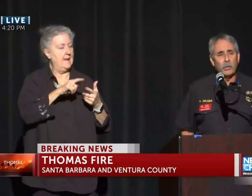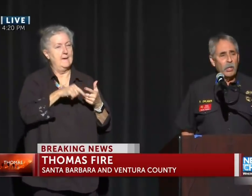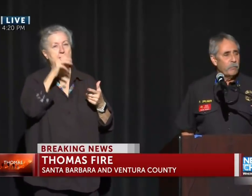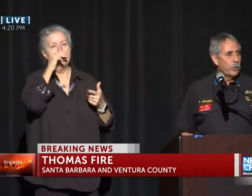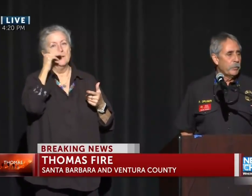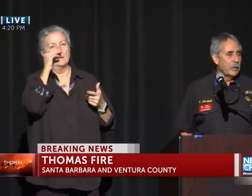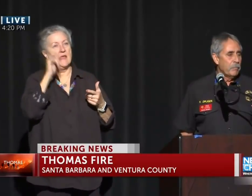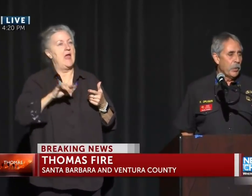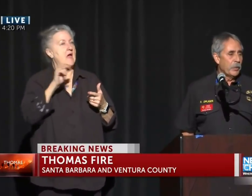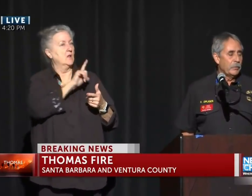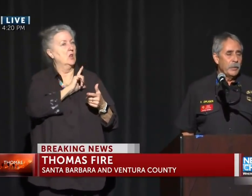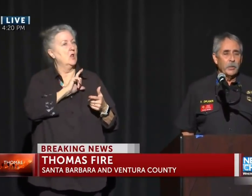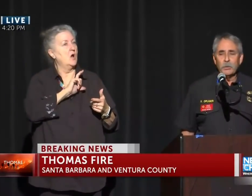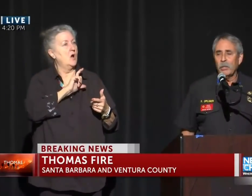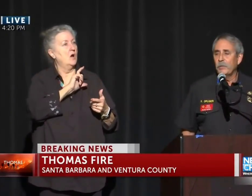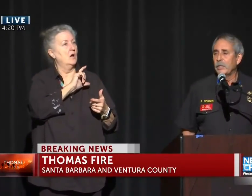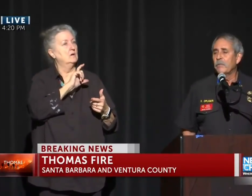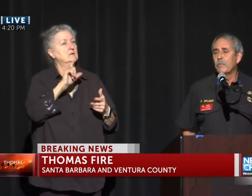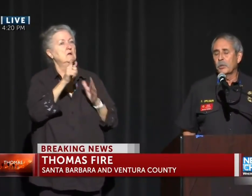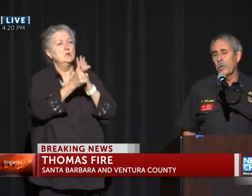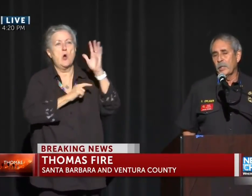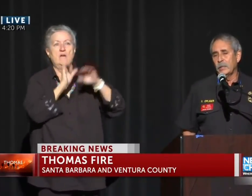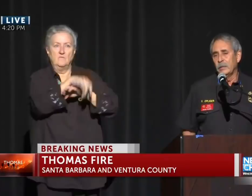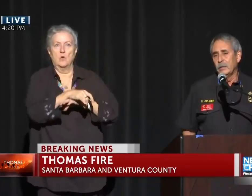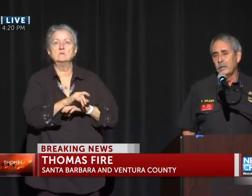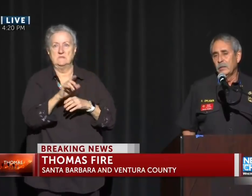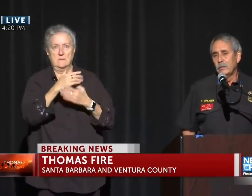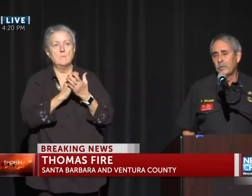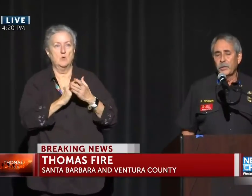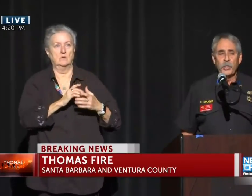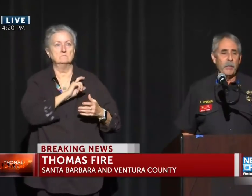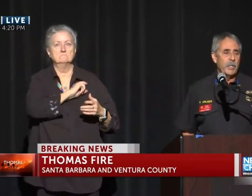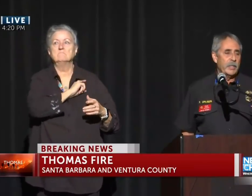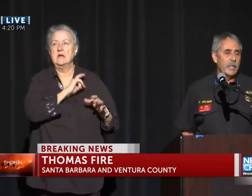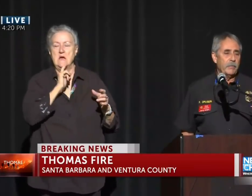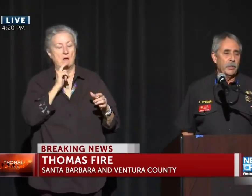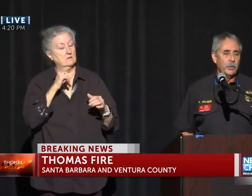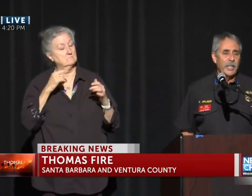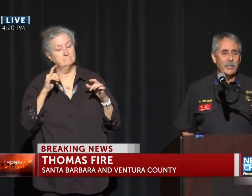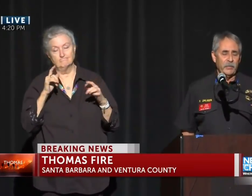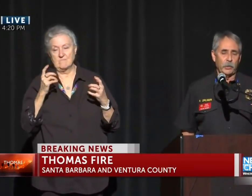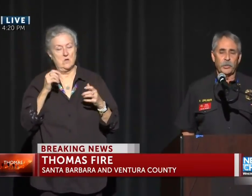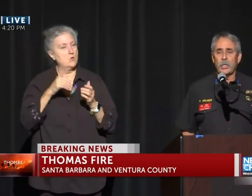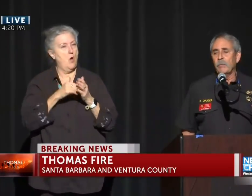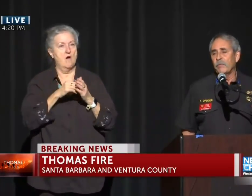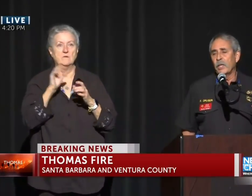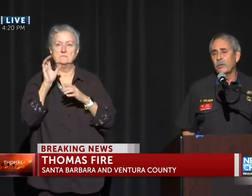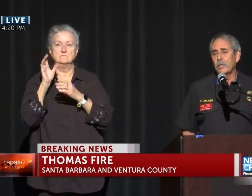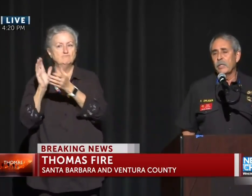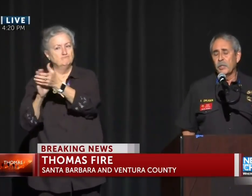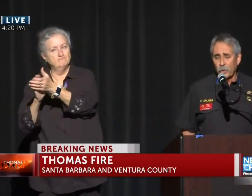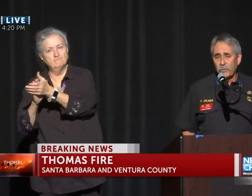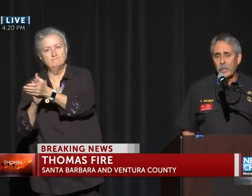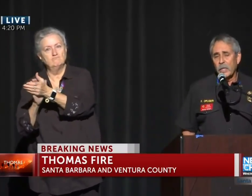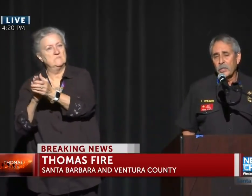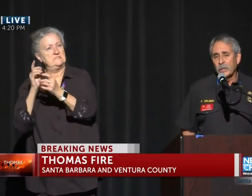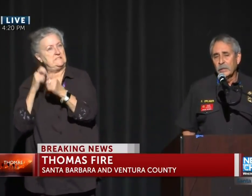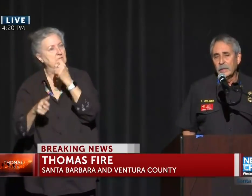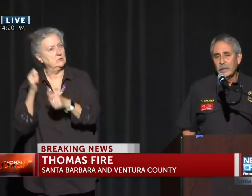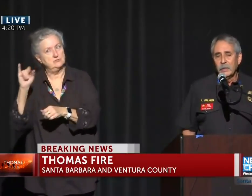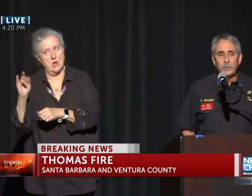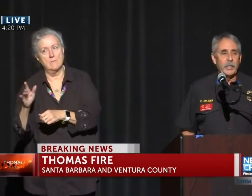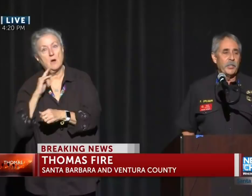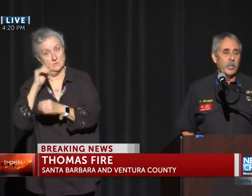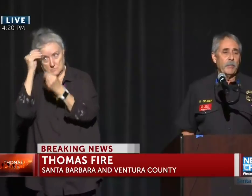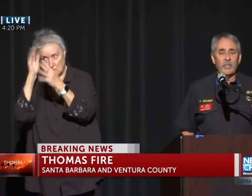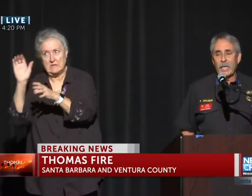special thanks to our law enforcement component. We don't often give them the credit for the job that they have to do, that difficult job of not only the